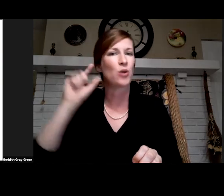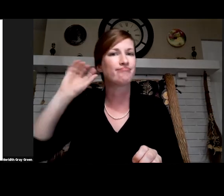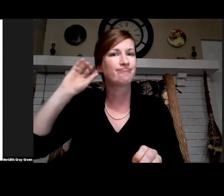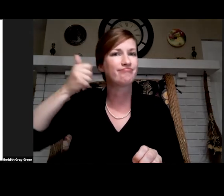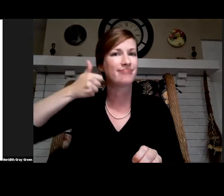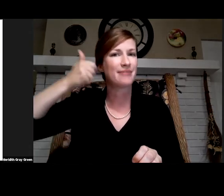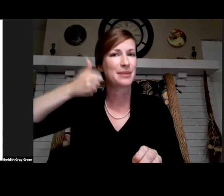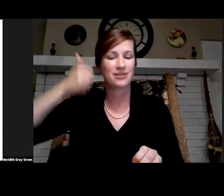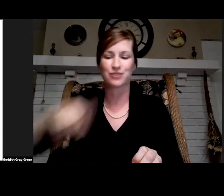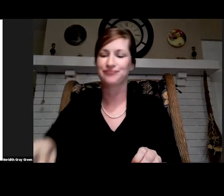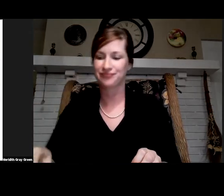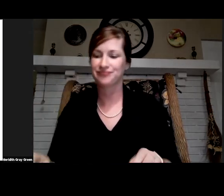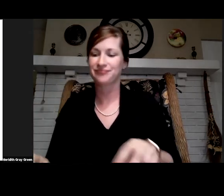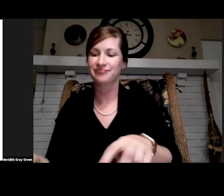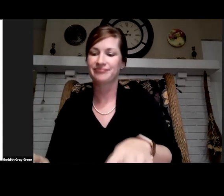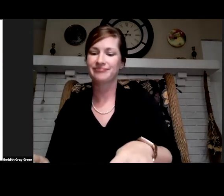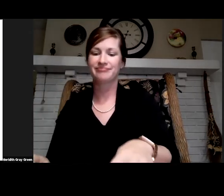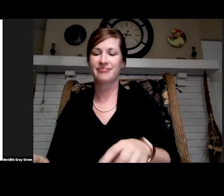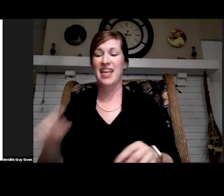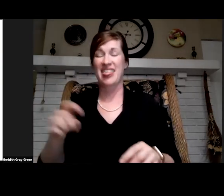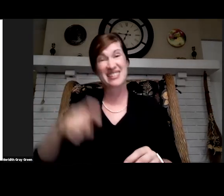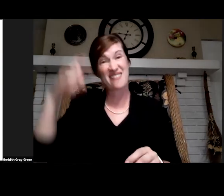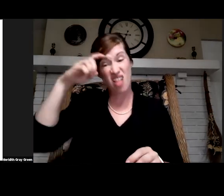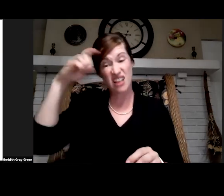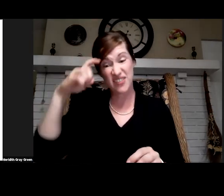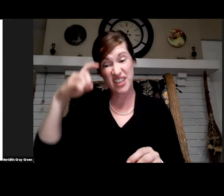supplemented by sound amplification.